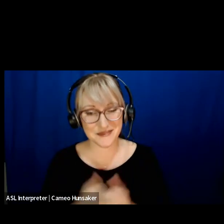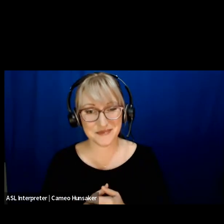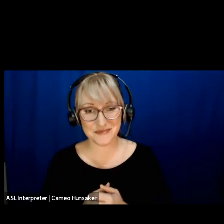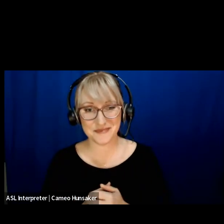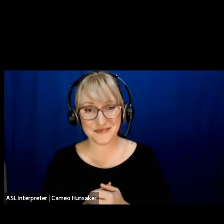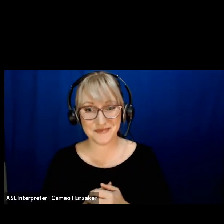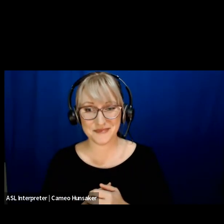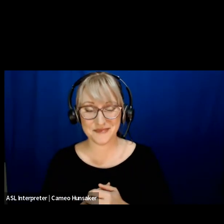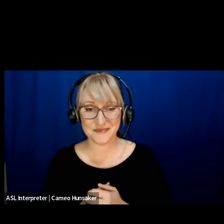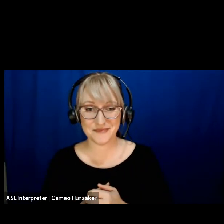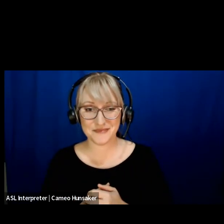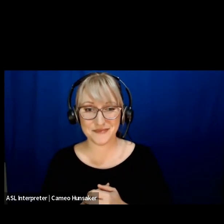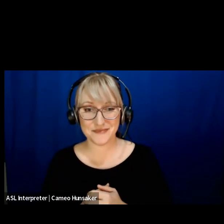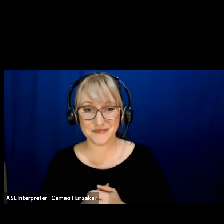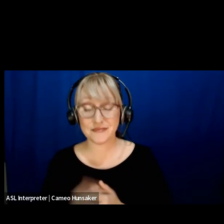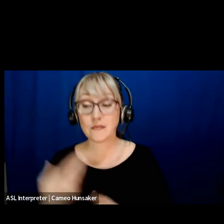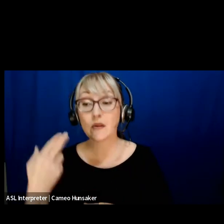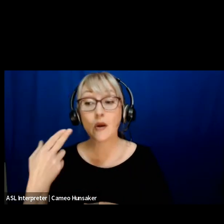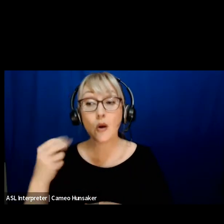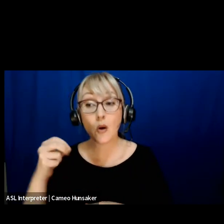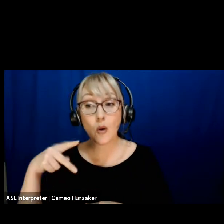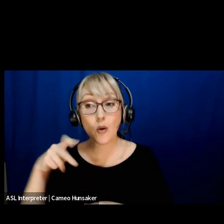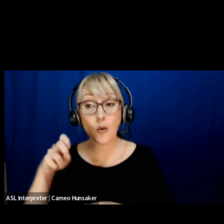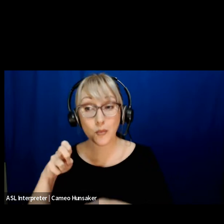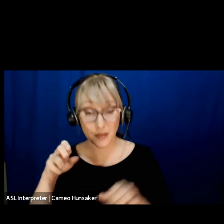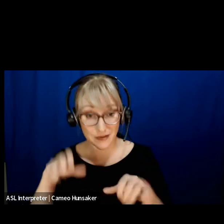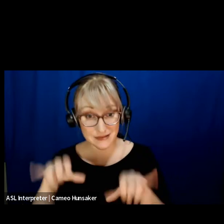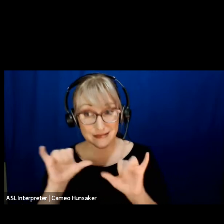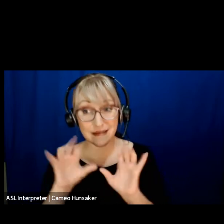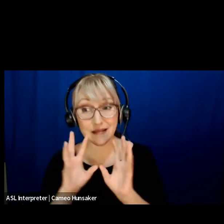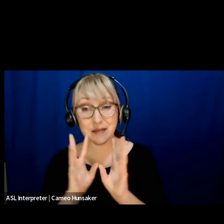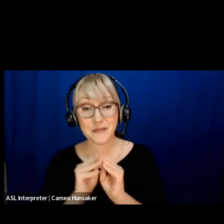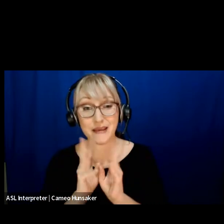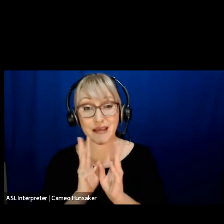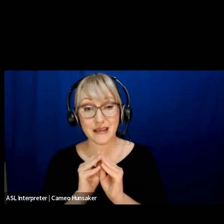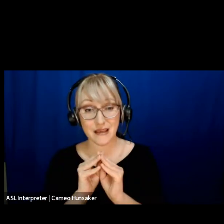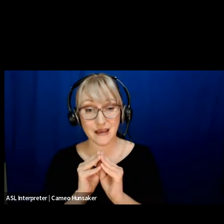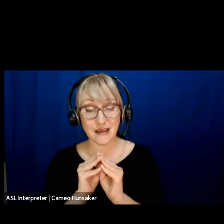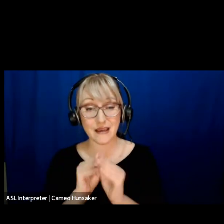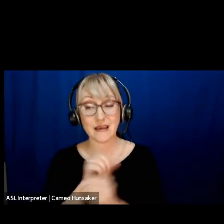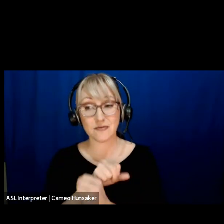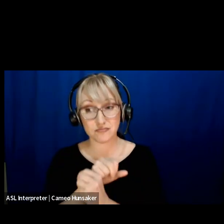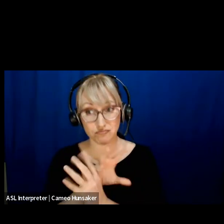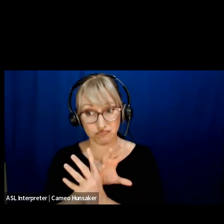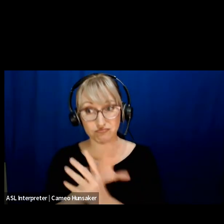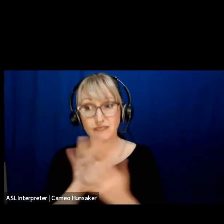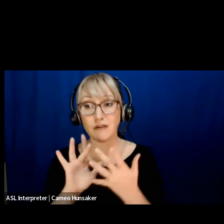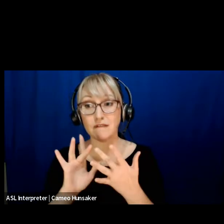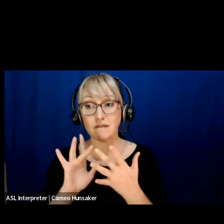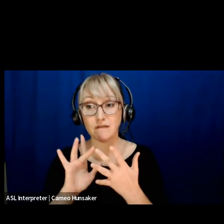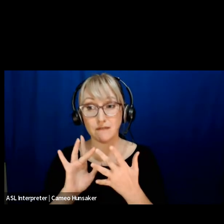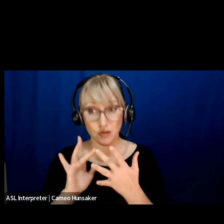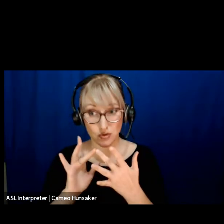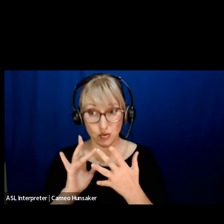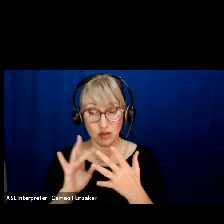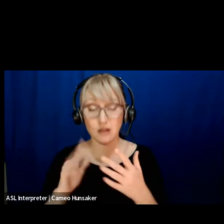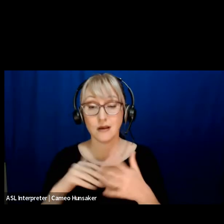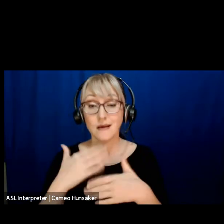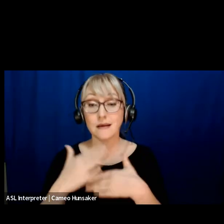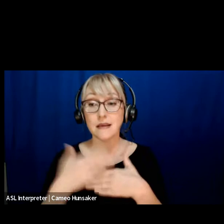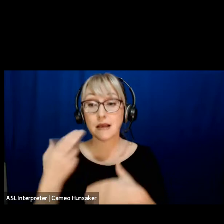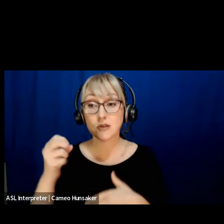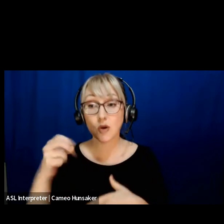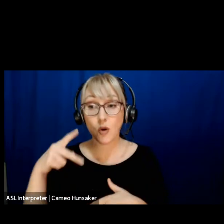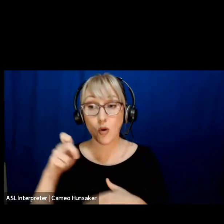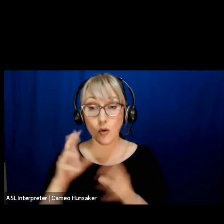Hope is still meeting. We meet in a virtual setting. Our next Hope meeting will be